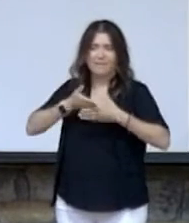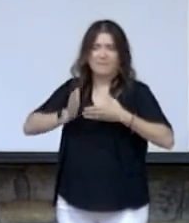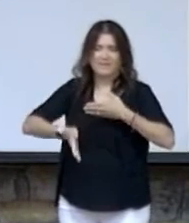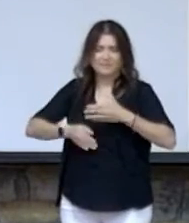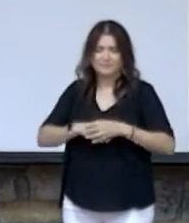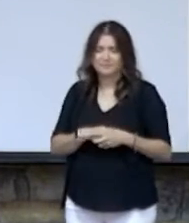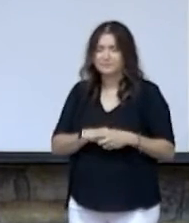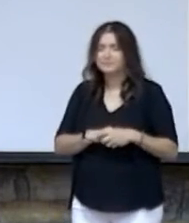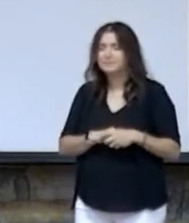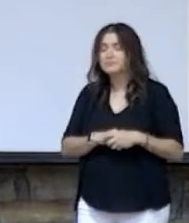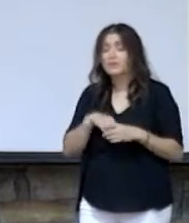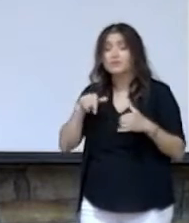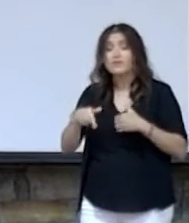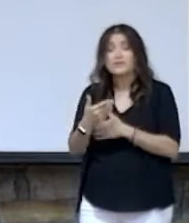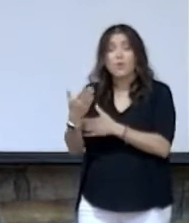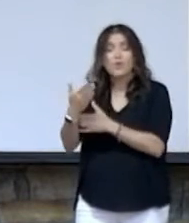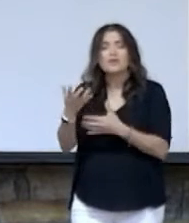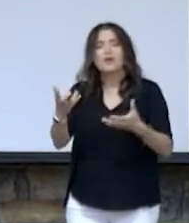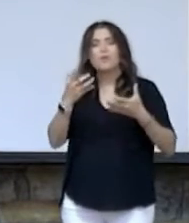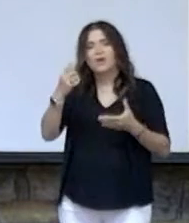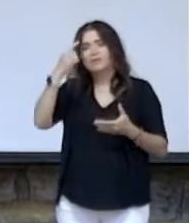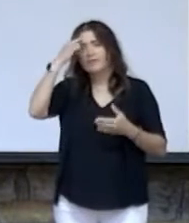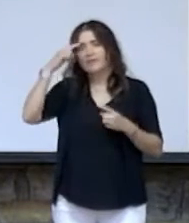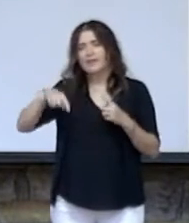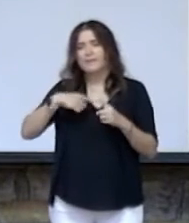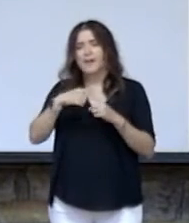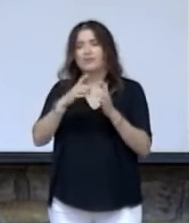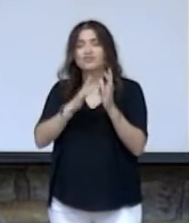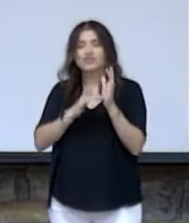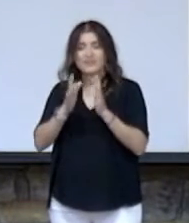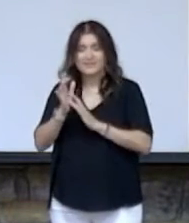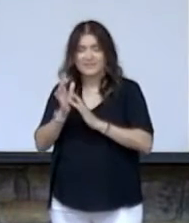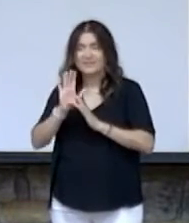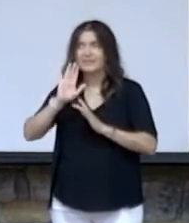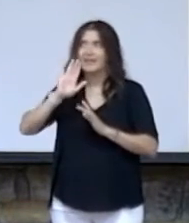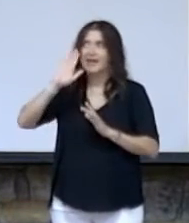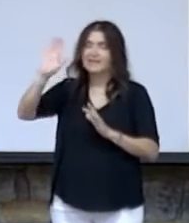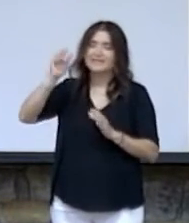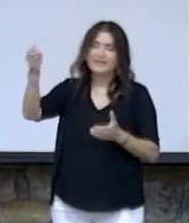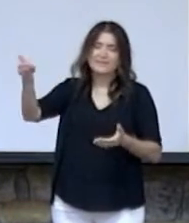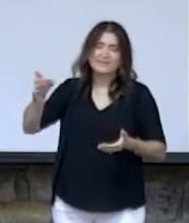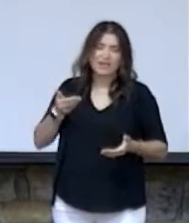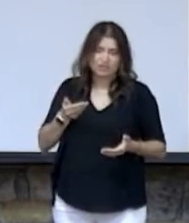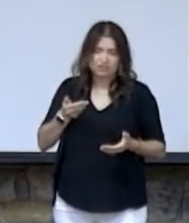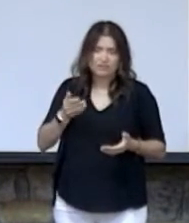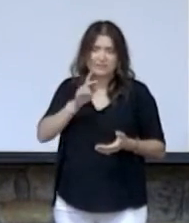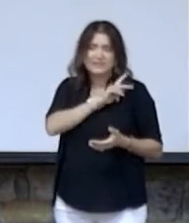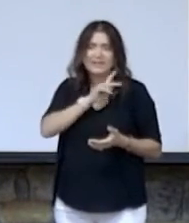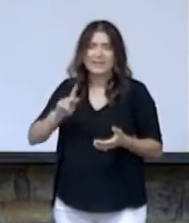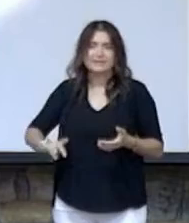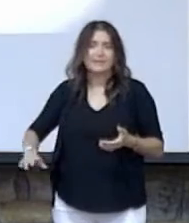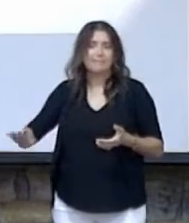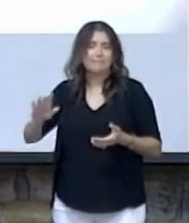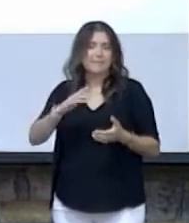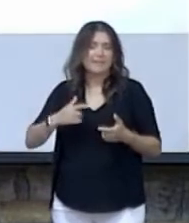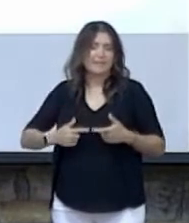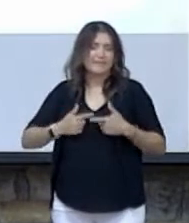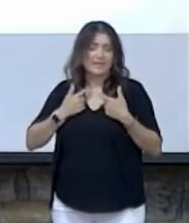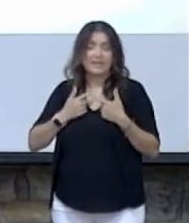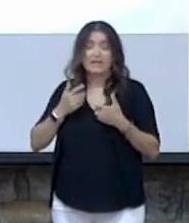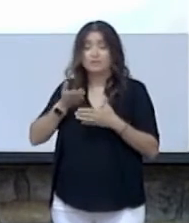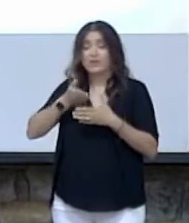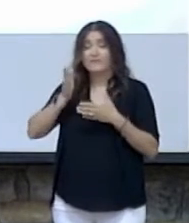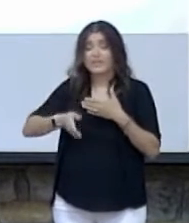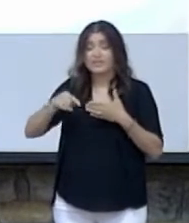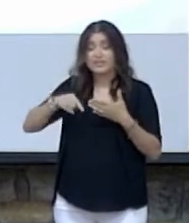it. This morning, I want you to think about Jesus and his invitation to kingdom living with me. And as we kind of finish up